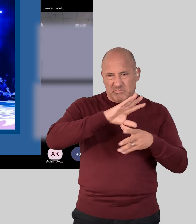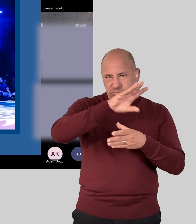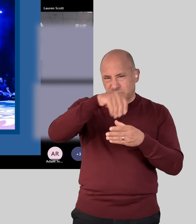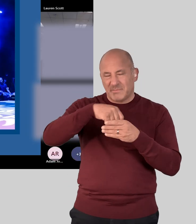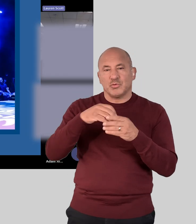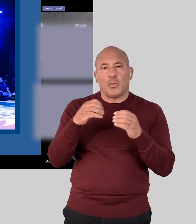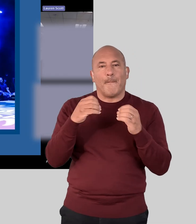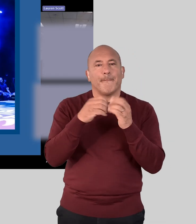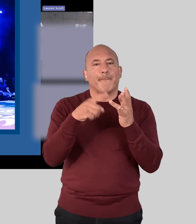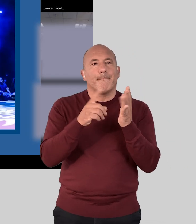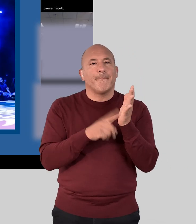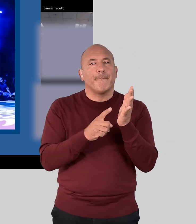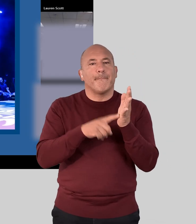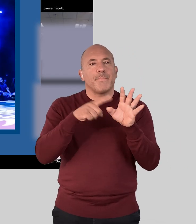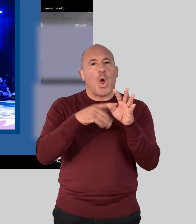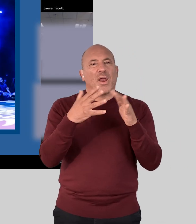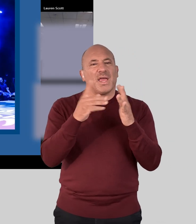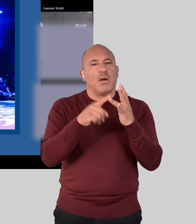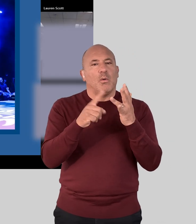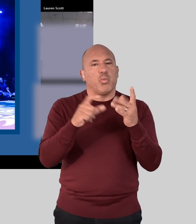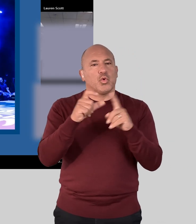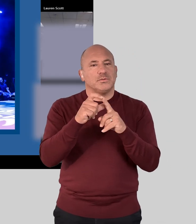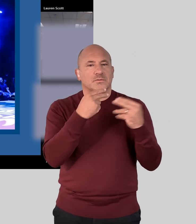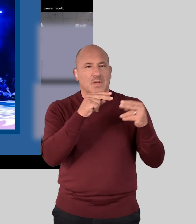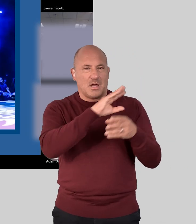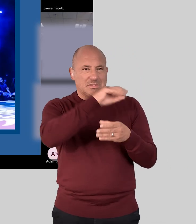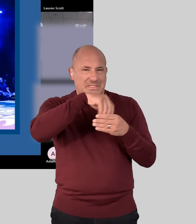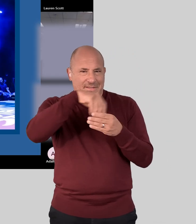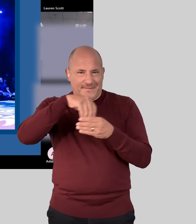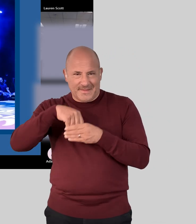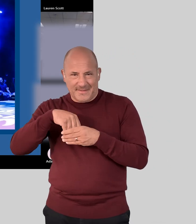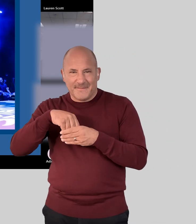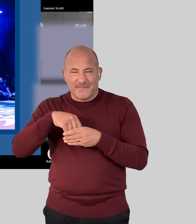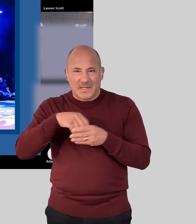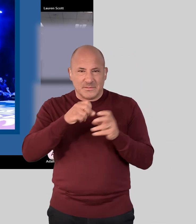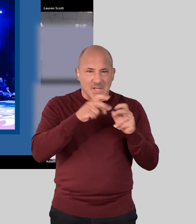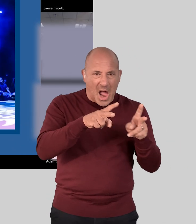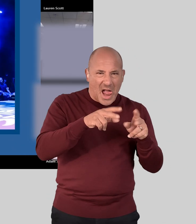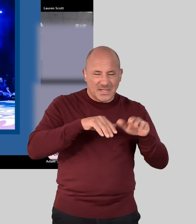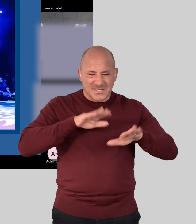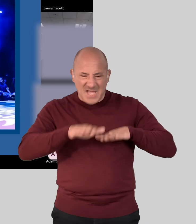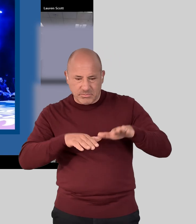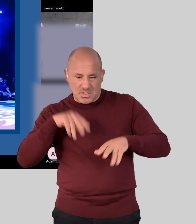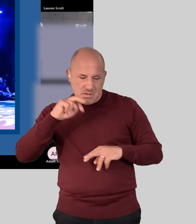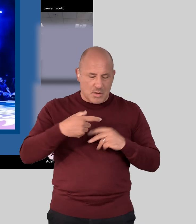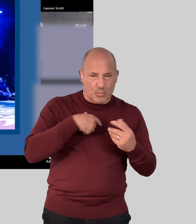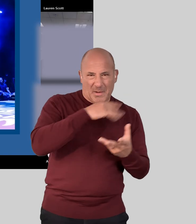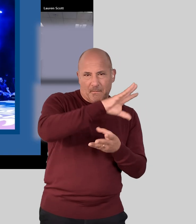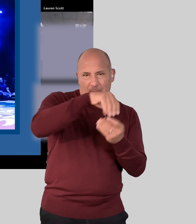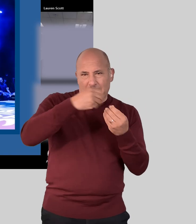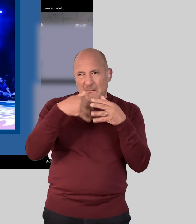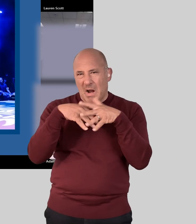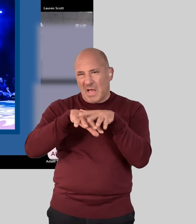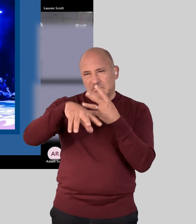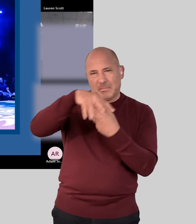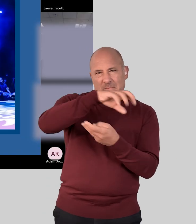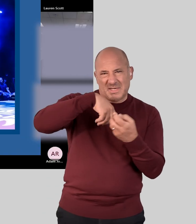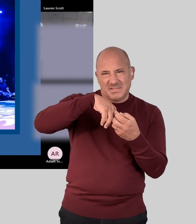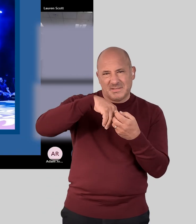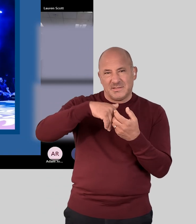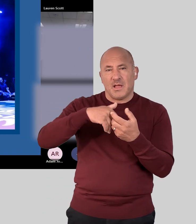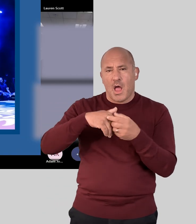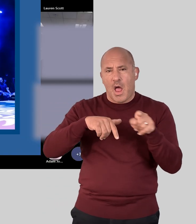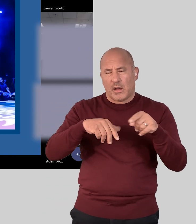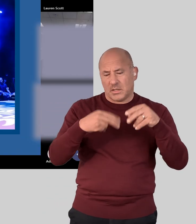myself, but it's not a hip hop dance. It's like we blend the hip hop style and steps into different,